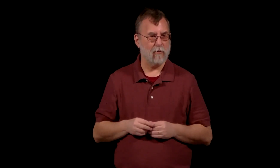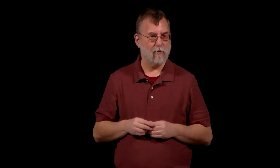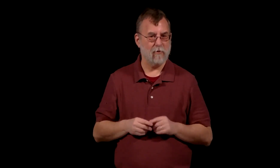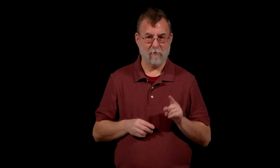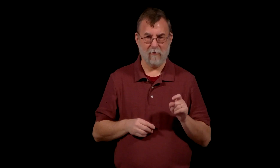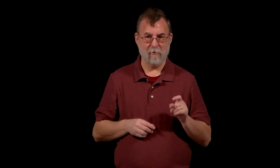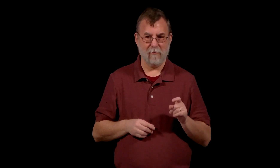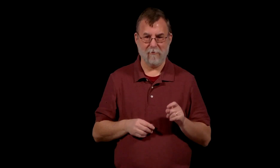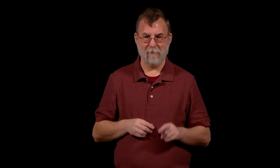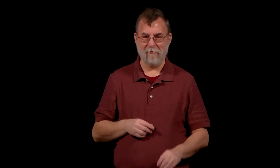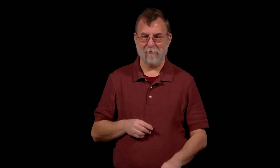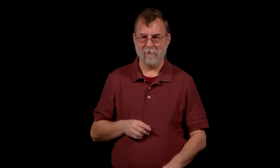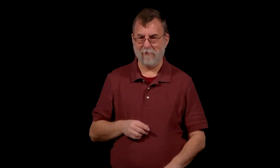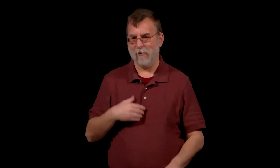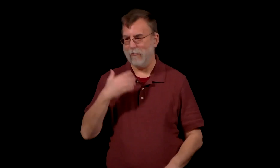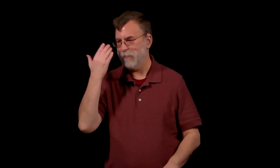Maybe we need